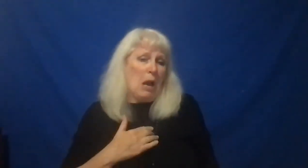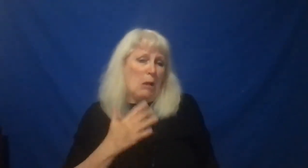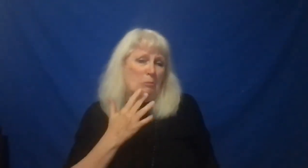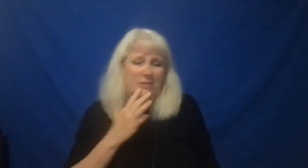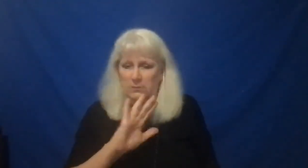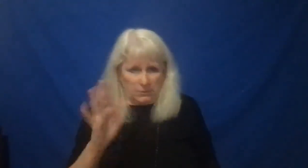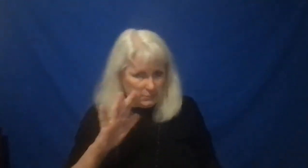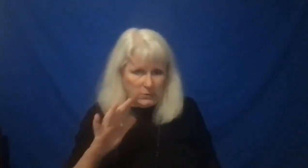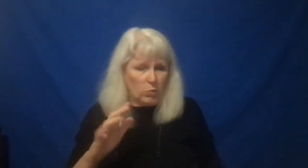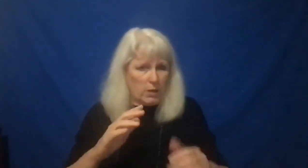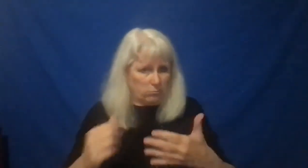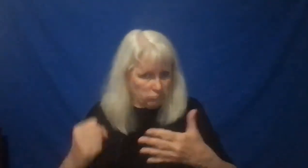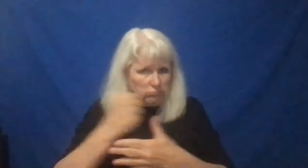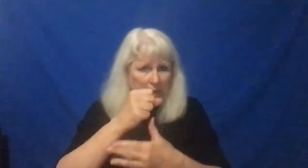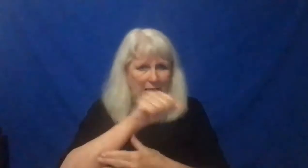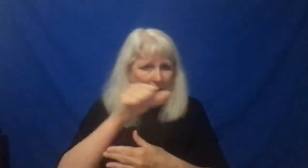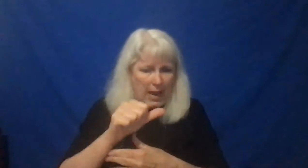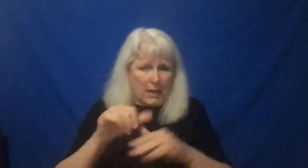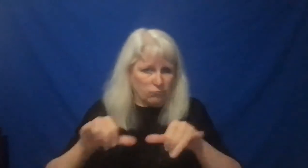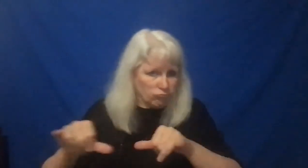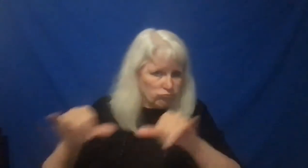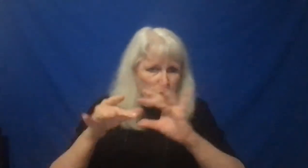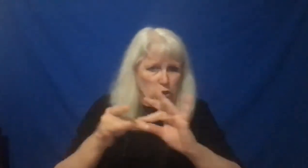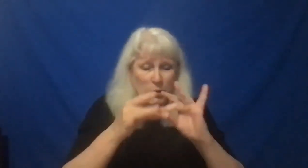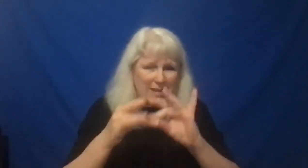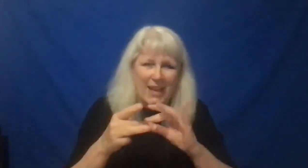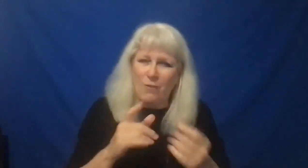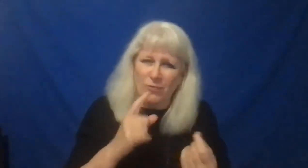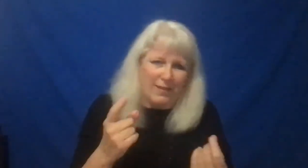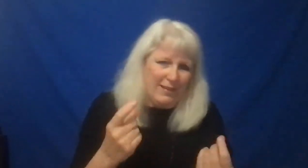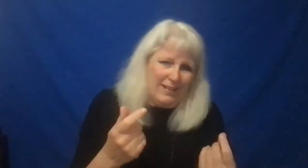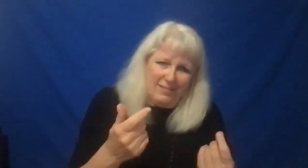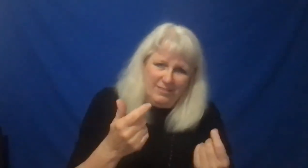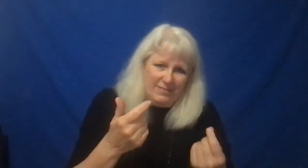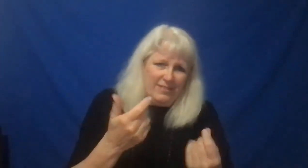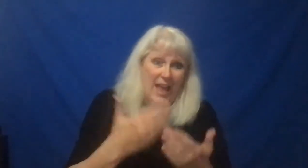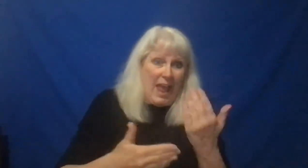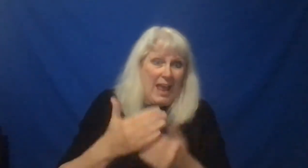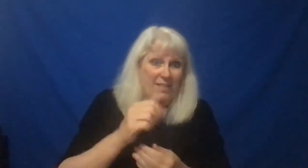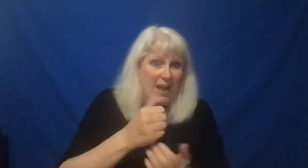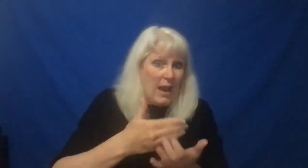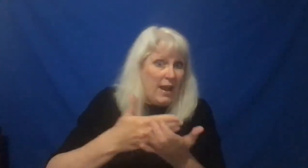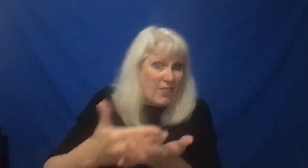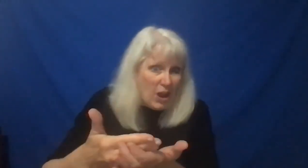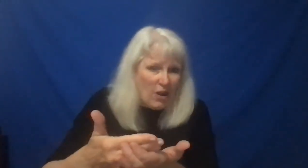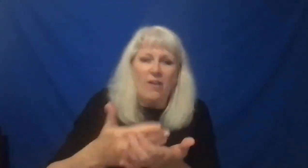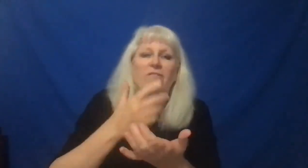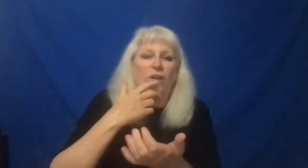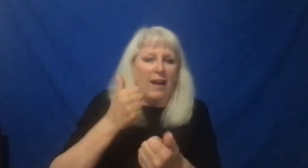way, the hand of AA is in all of the activities and the decisions. And I experienced that, and hopefully